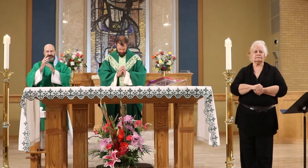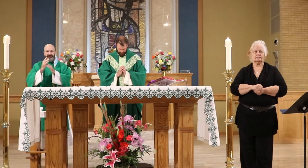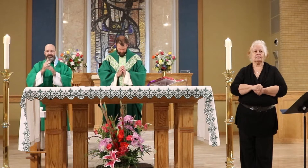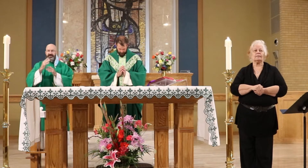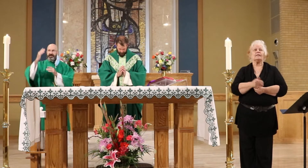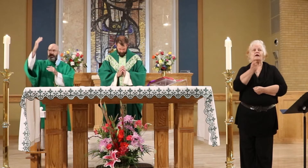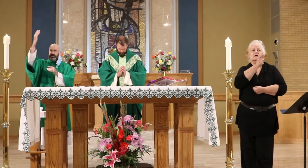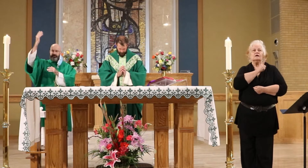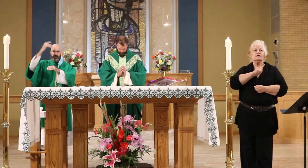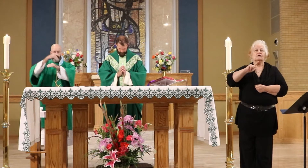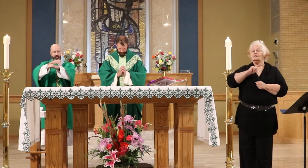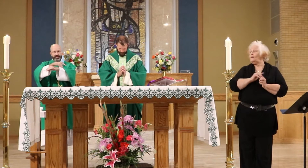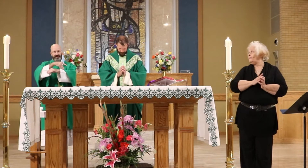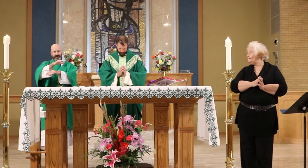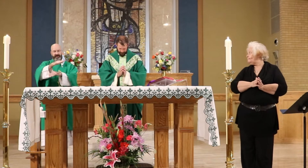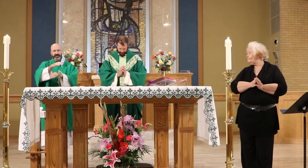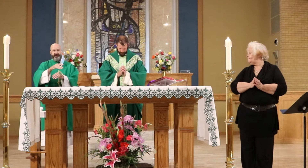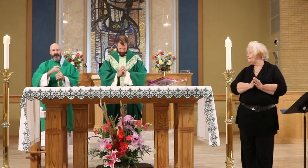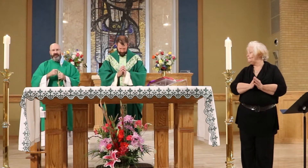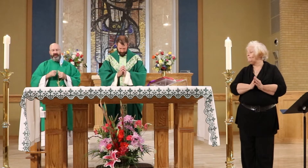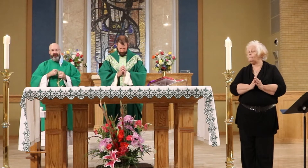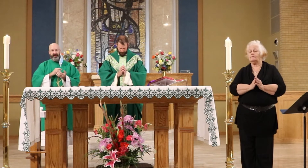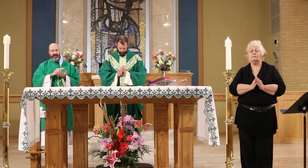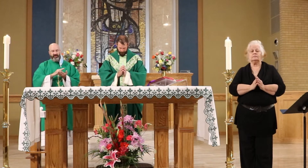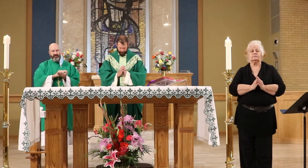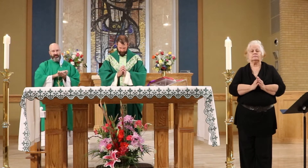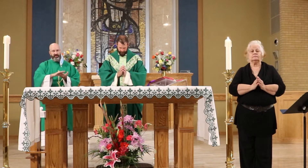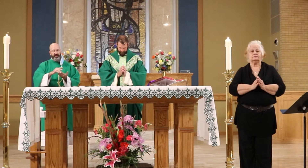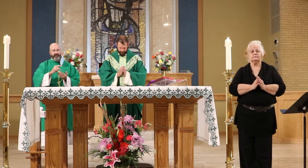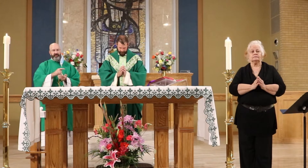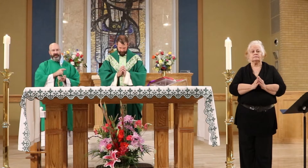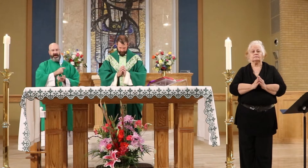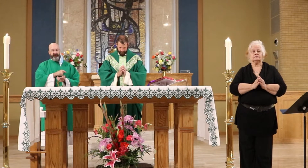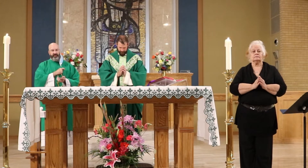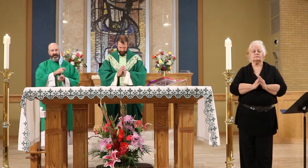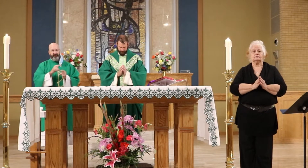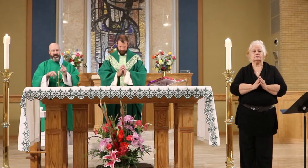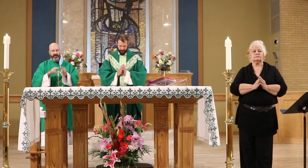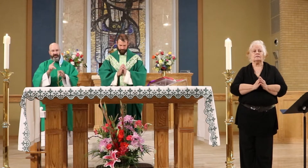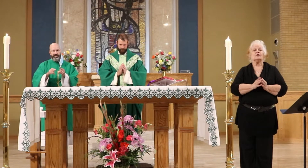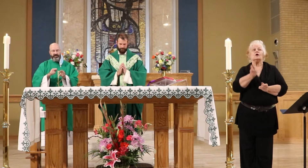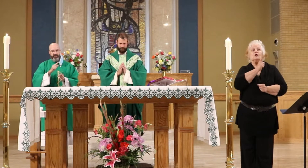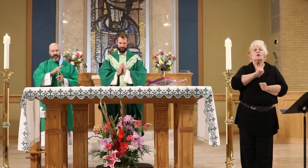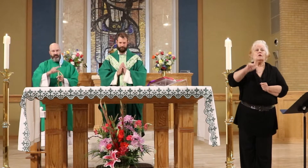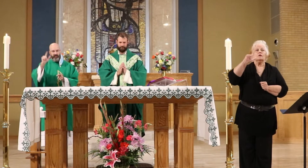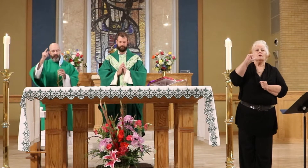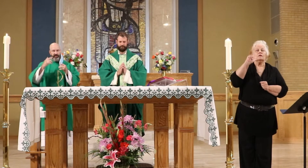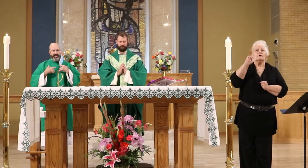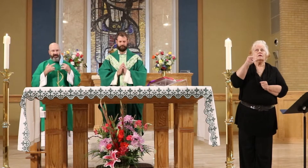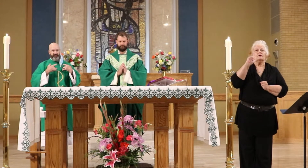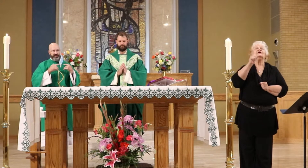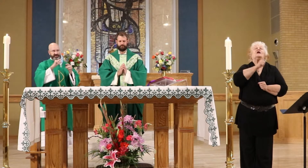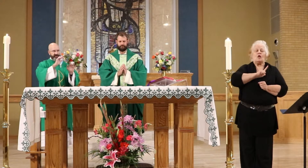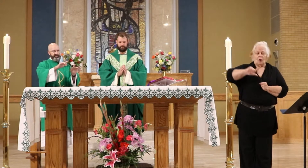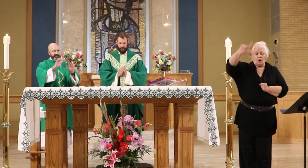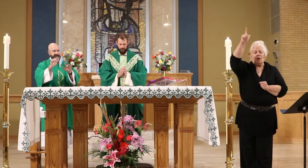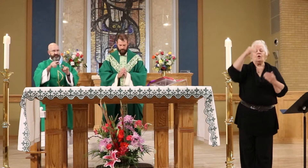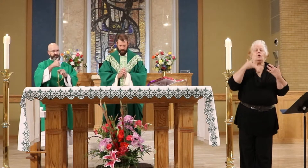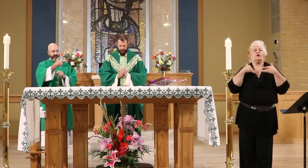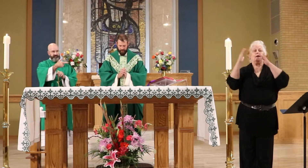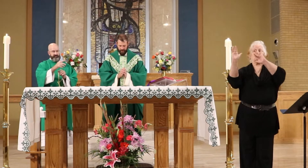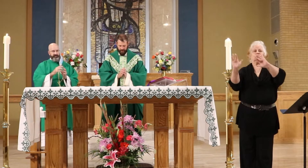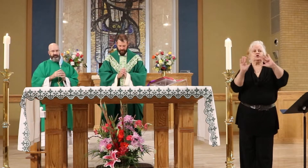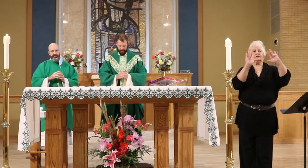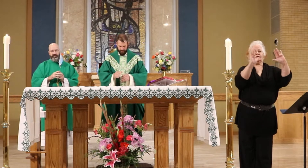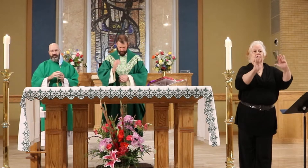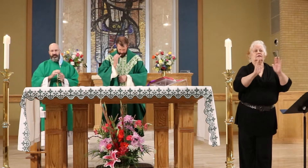Lord Jesus, you were sent to heal the contrite of heart. Lord, have mercy.